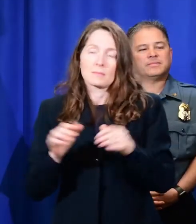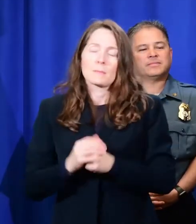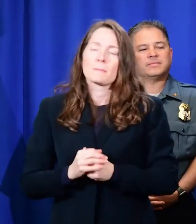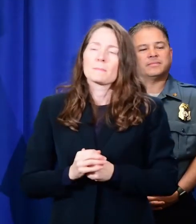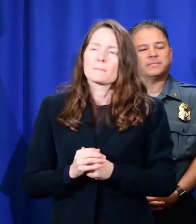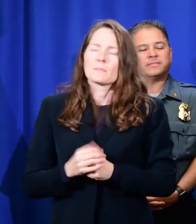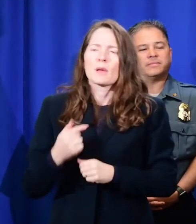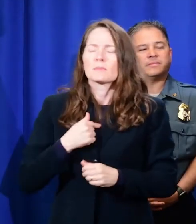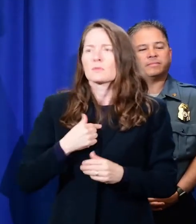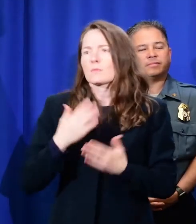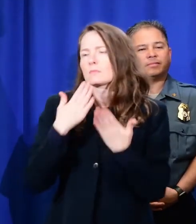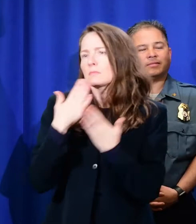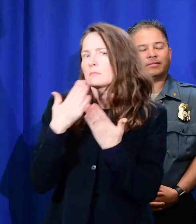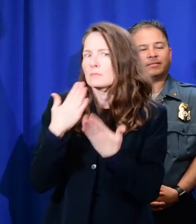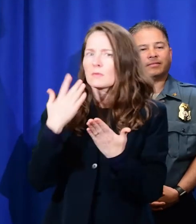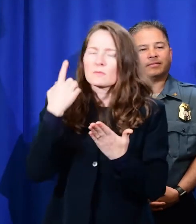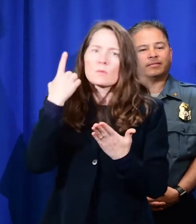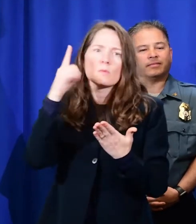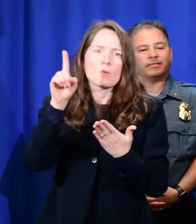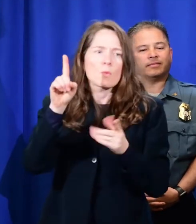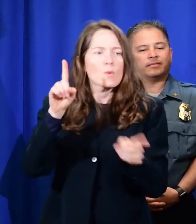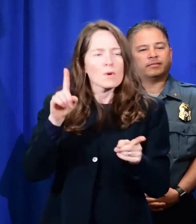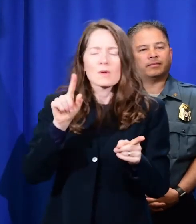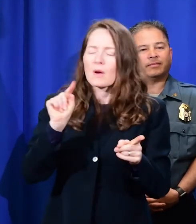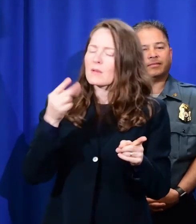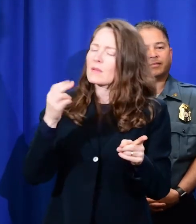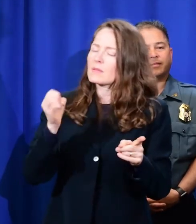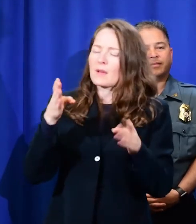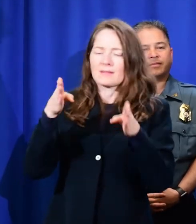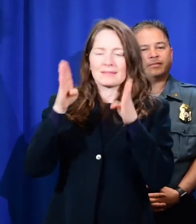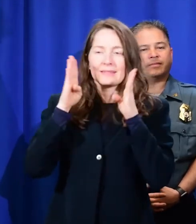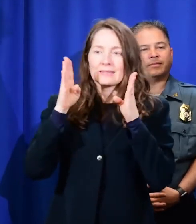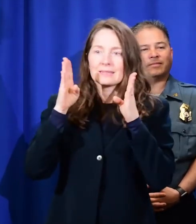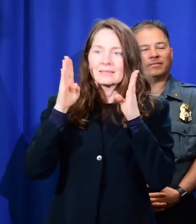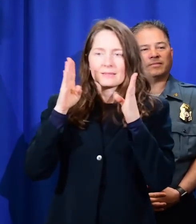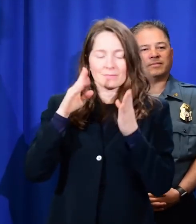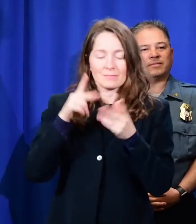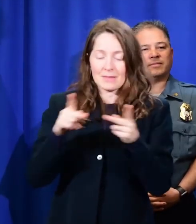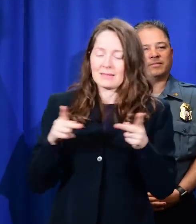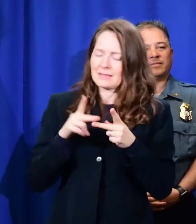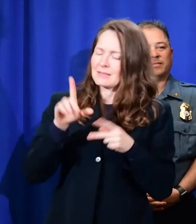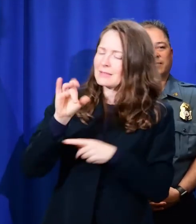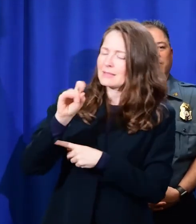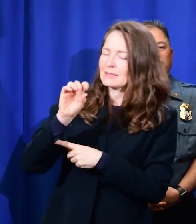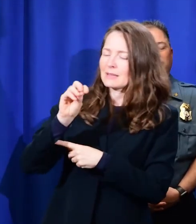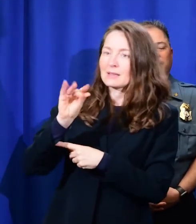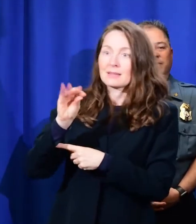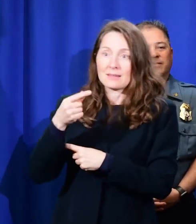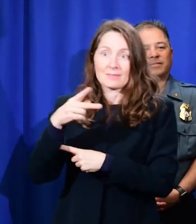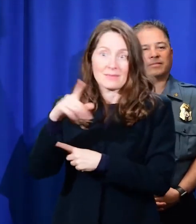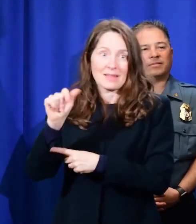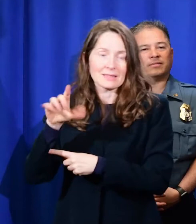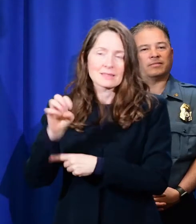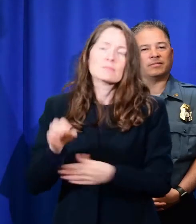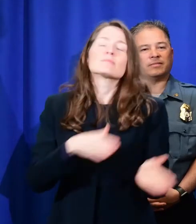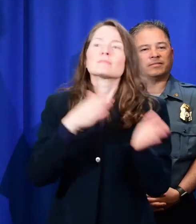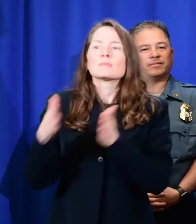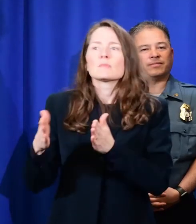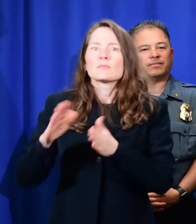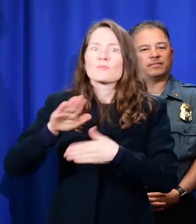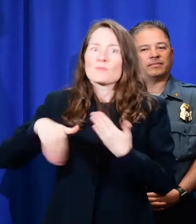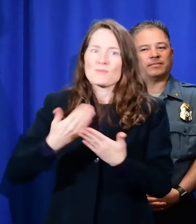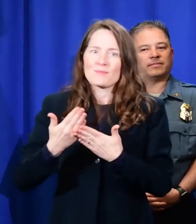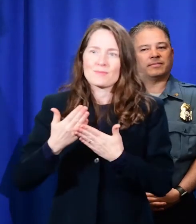work and the partnership of the Listening Places, Lieutenant Heavner, the entire police department, many of whom are